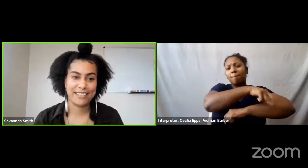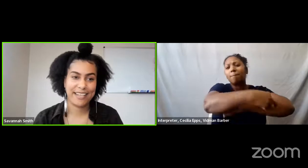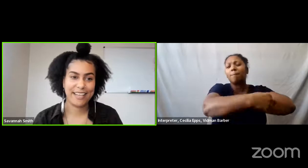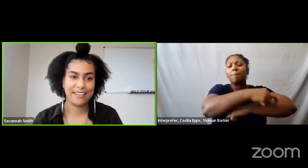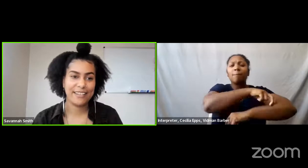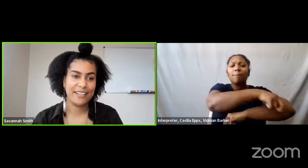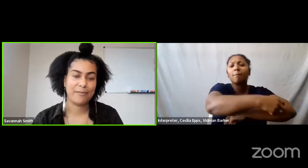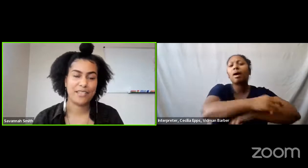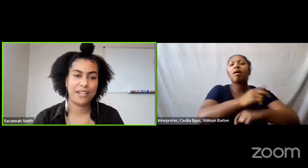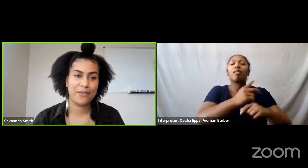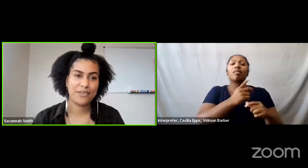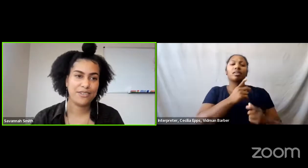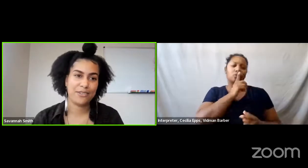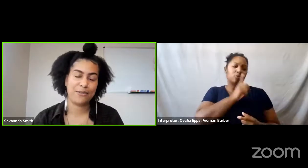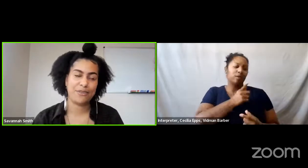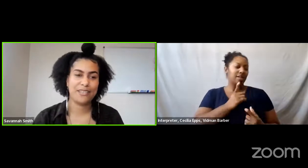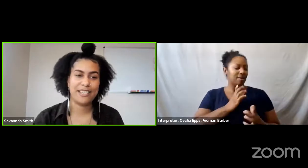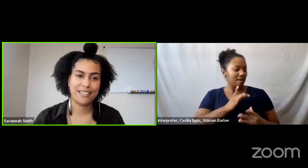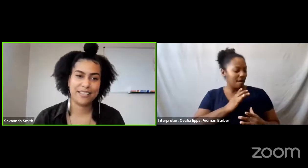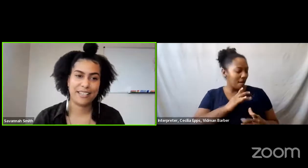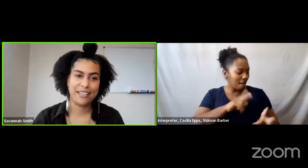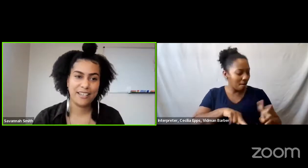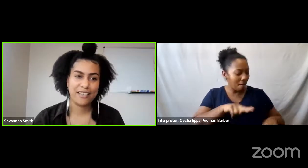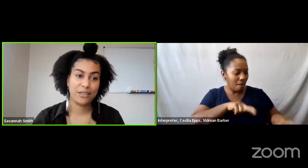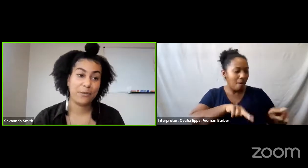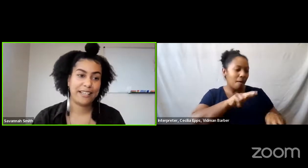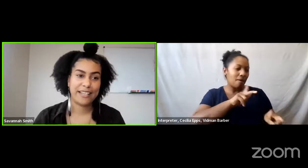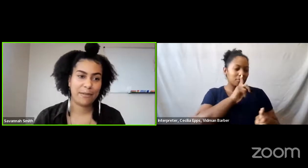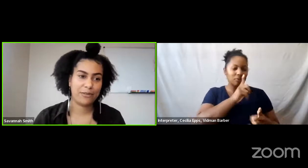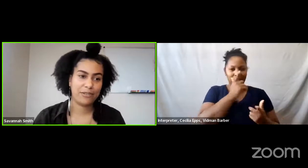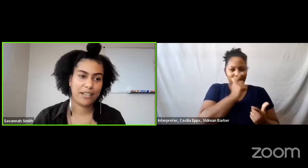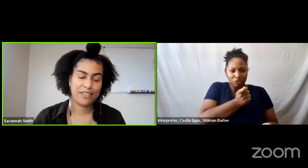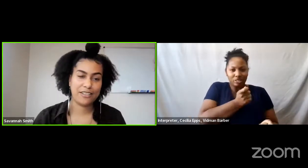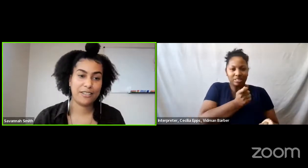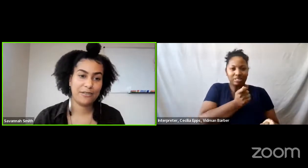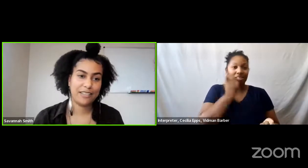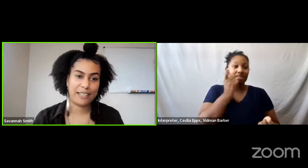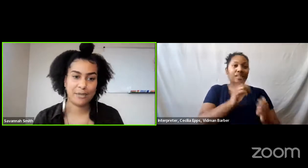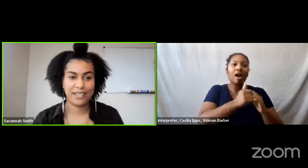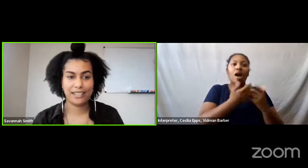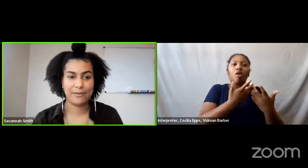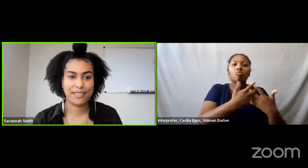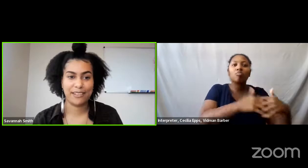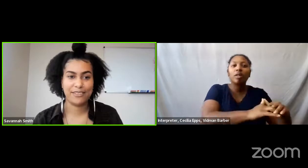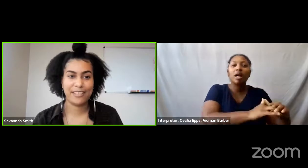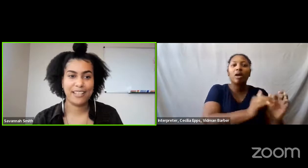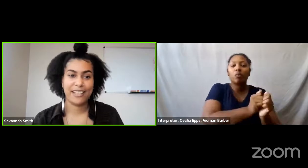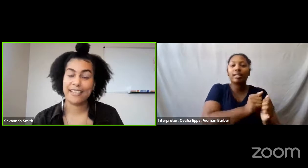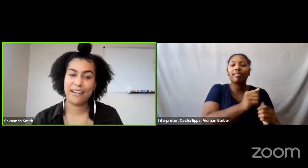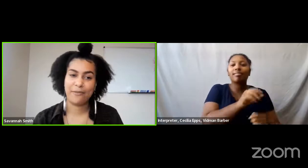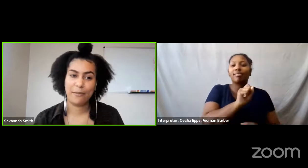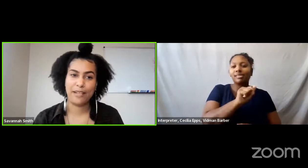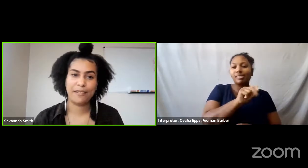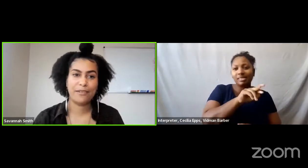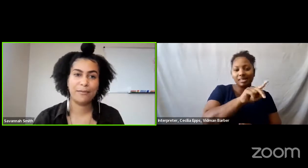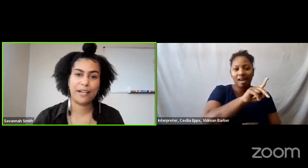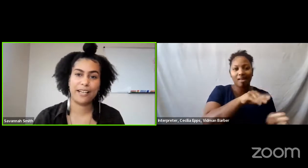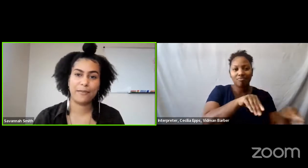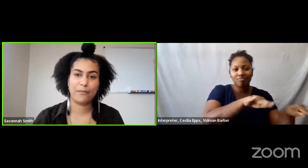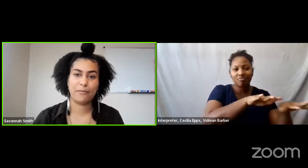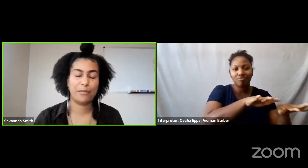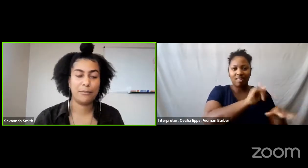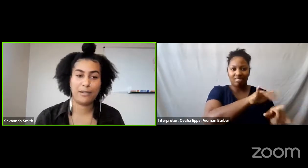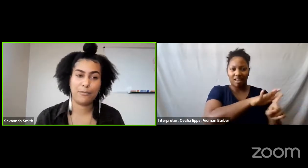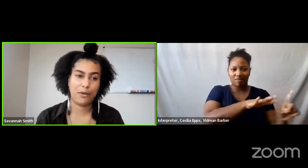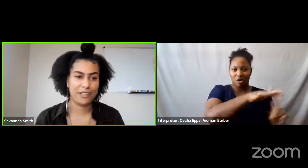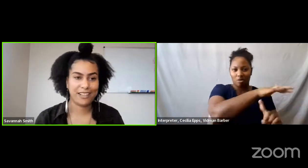blending into the sand themselves. So it was unique to see the way they camouflage differently and protect themselves in that environment